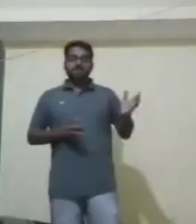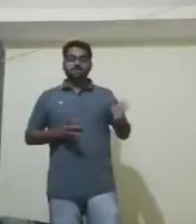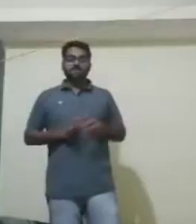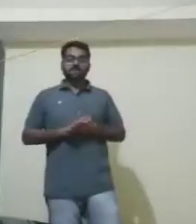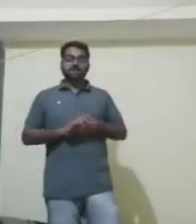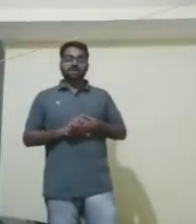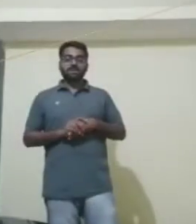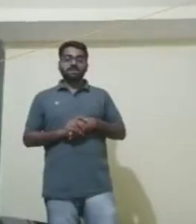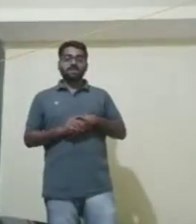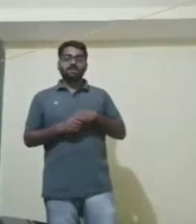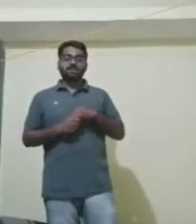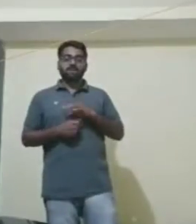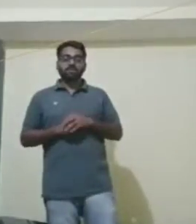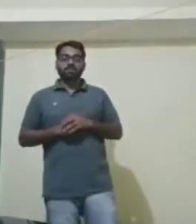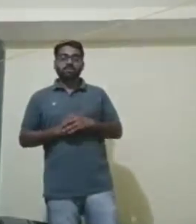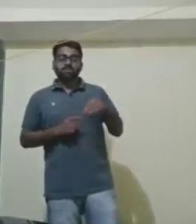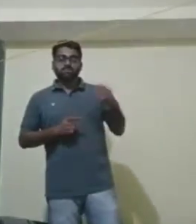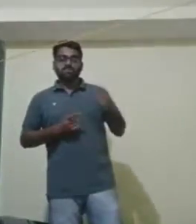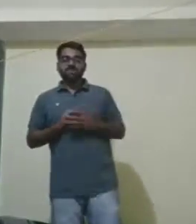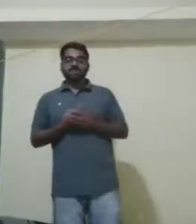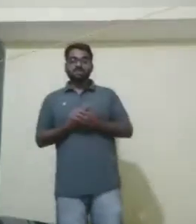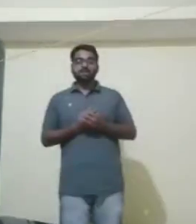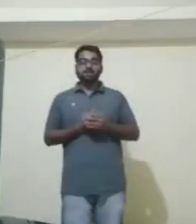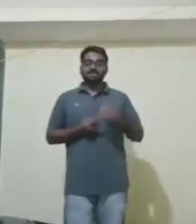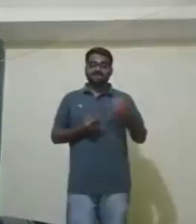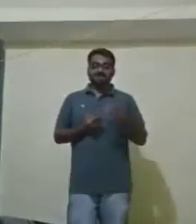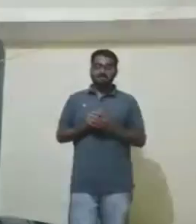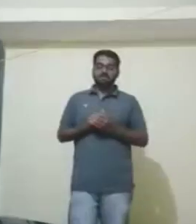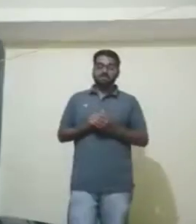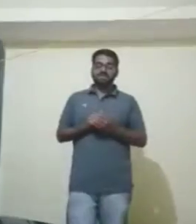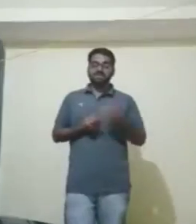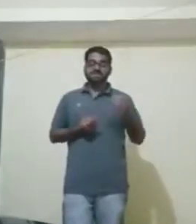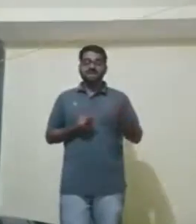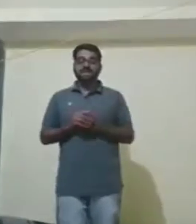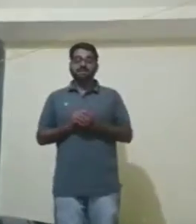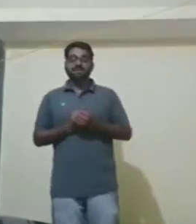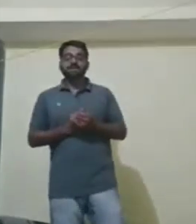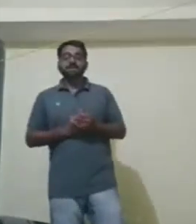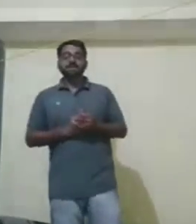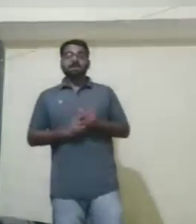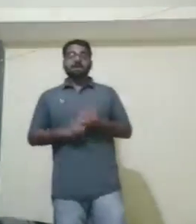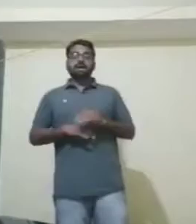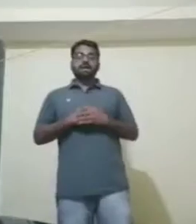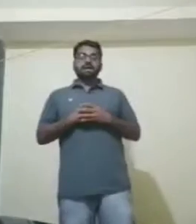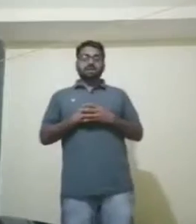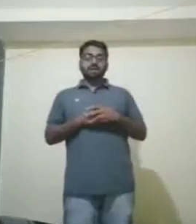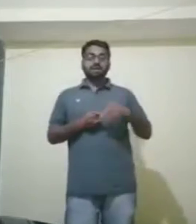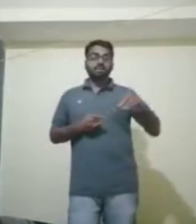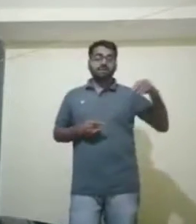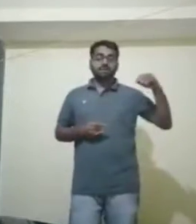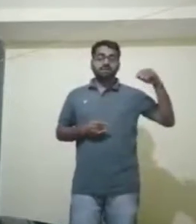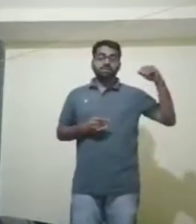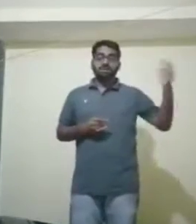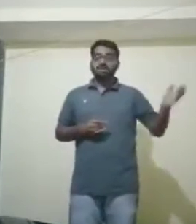sys out and print our output. So this all string character are converted into